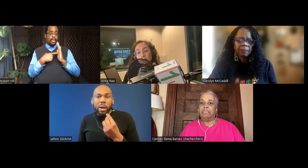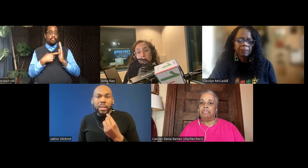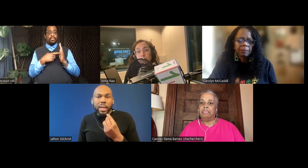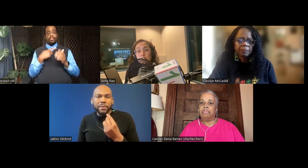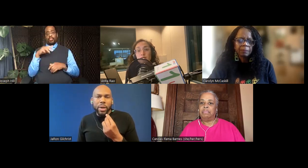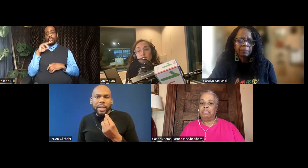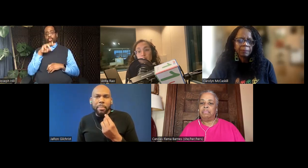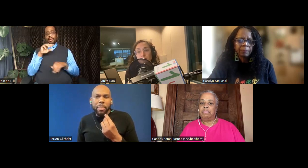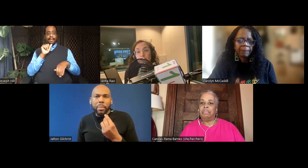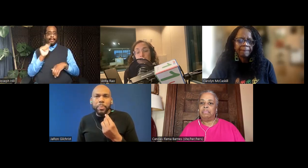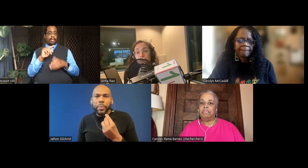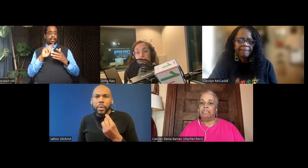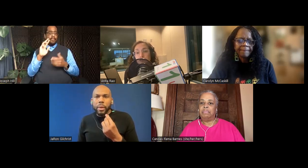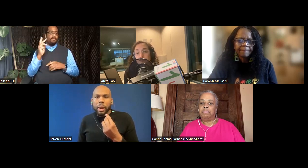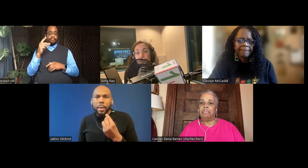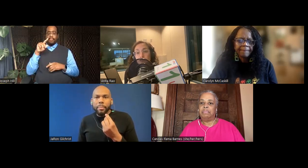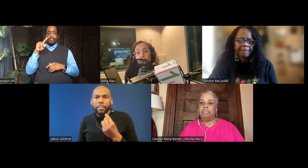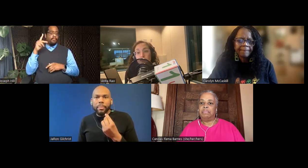in our studies. For example,